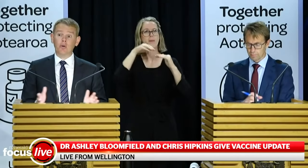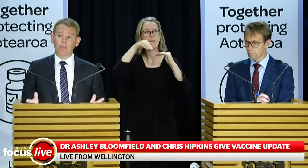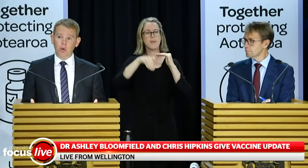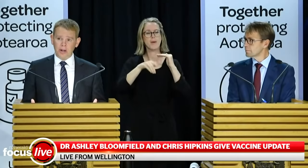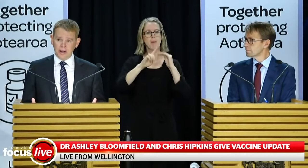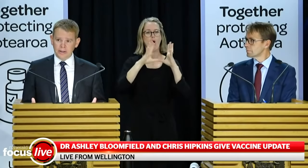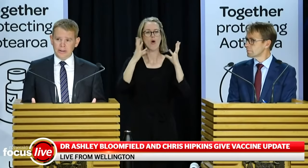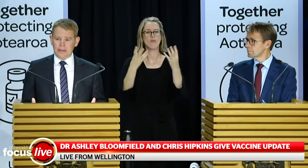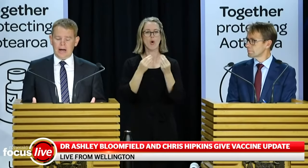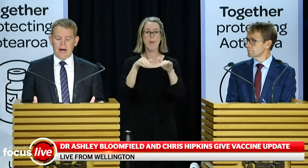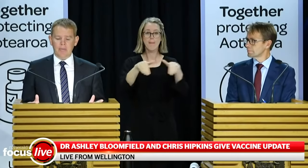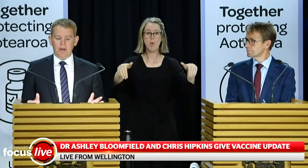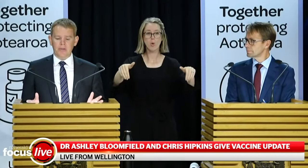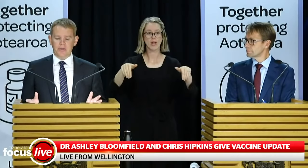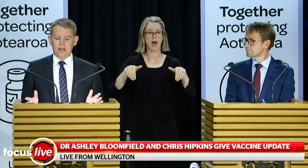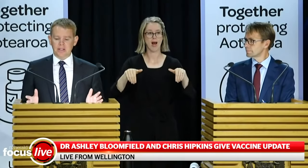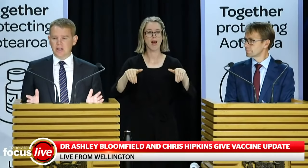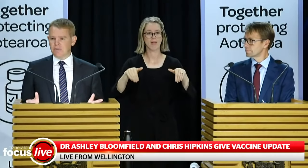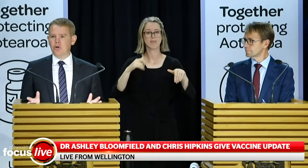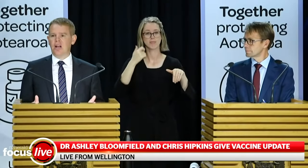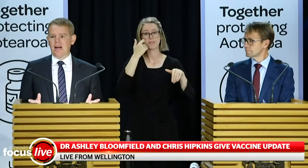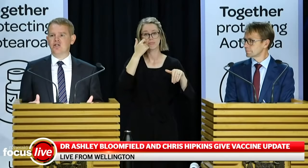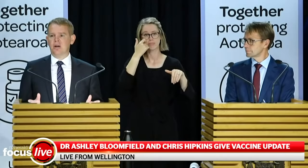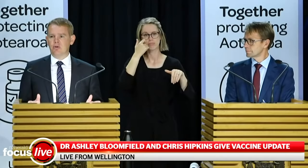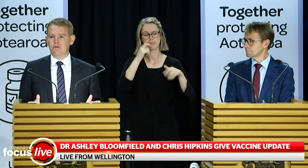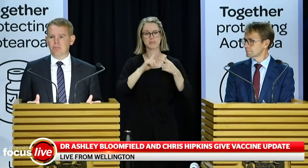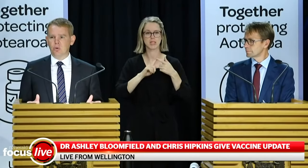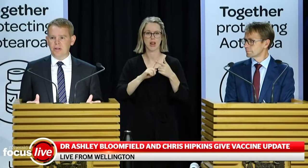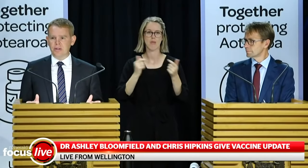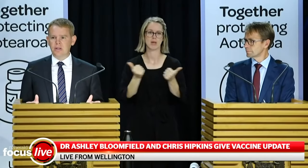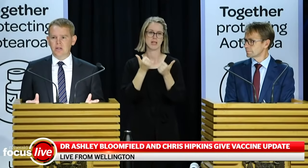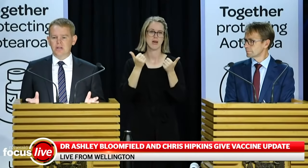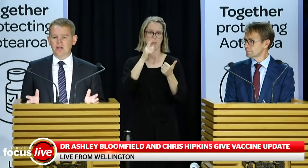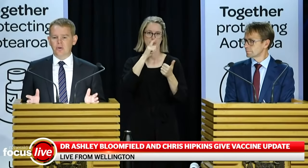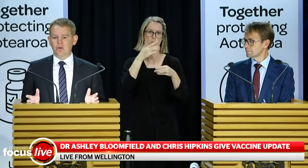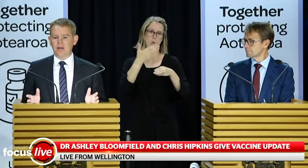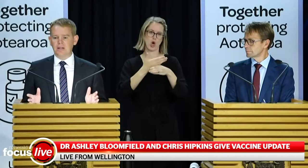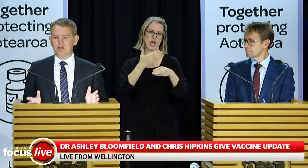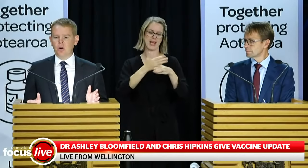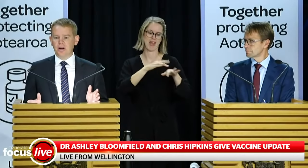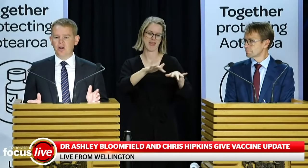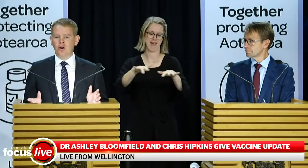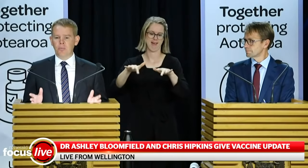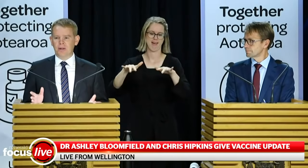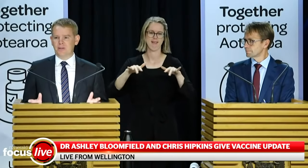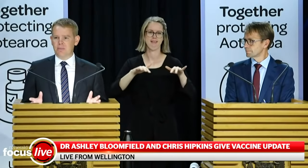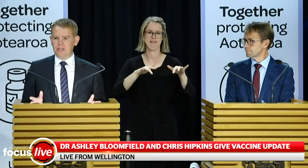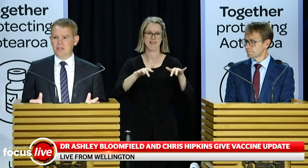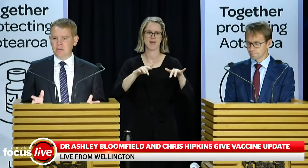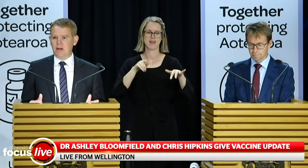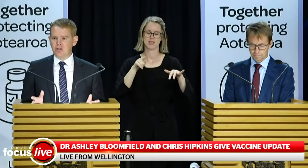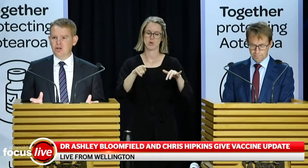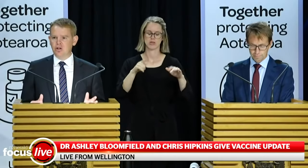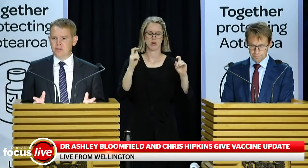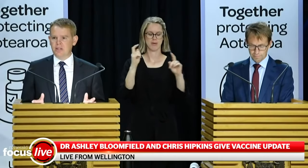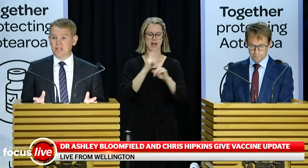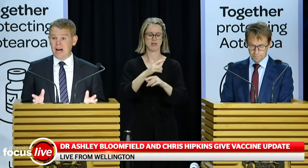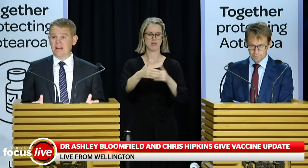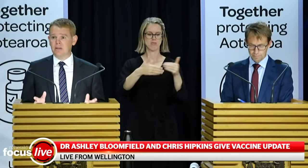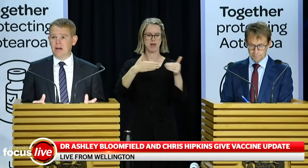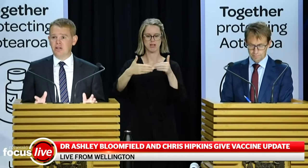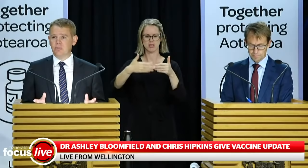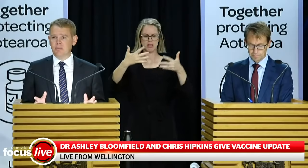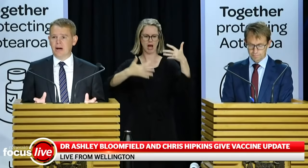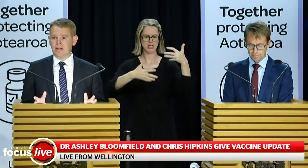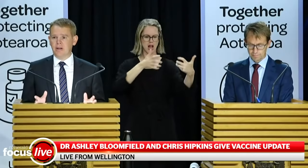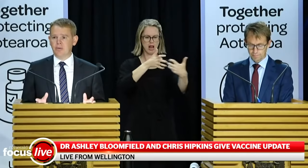the overall border, there's still a very large number of employers. So that is quite a complex beast to manage in terms of the